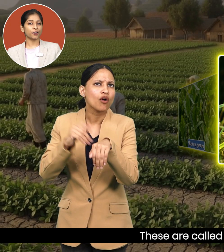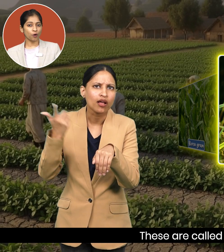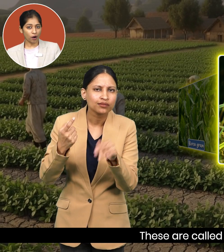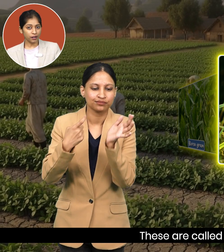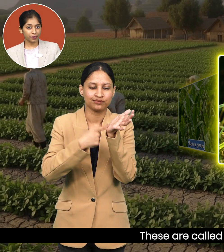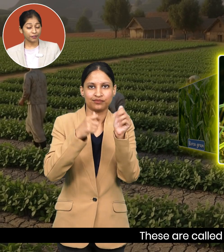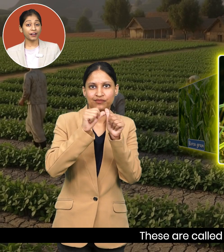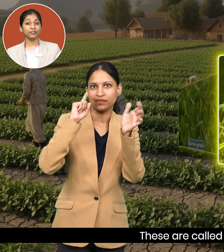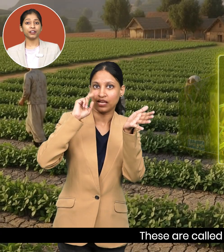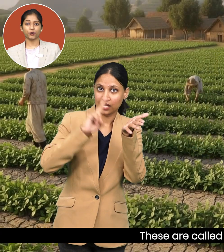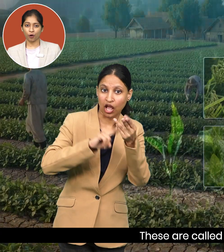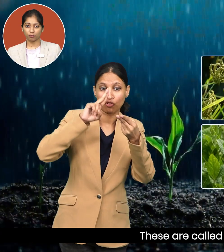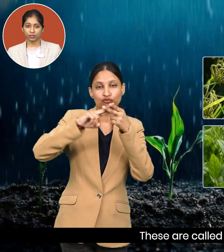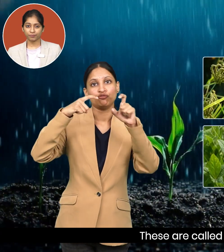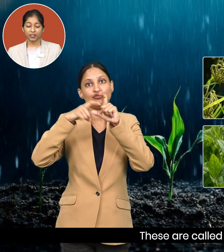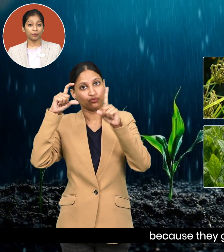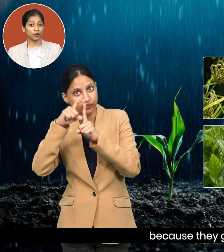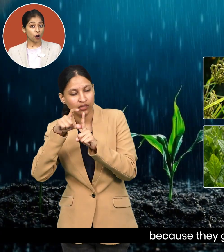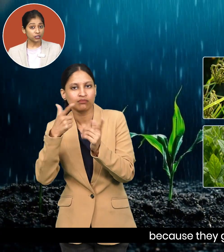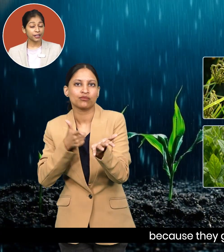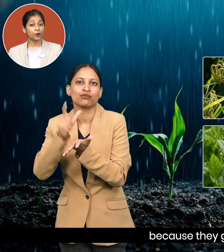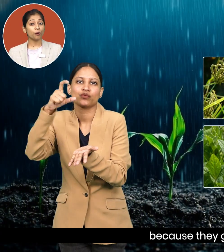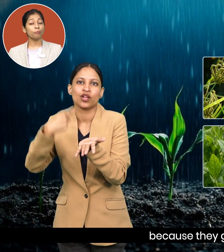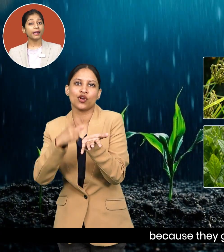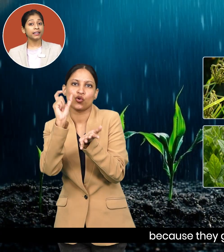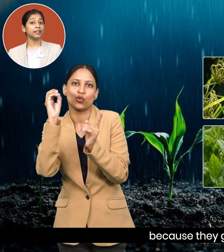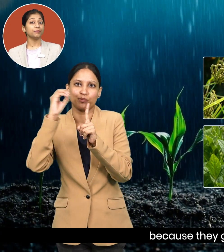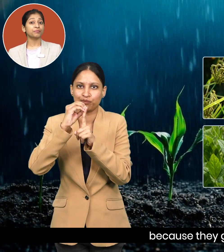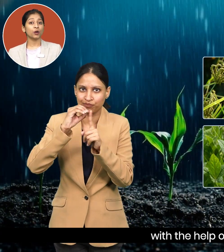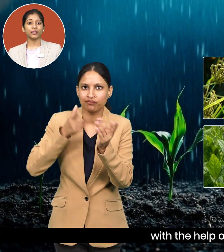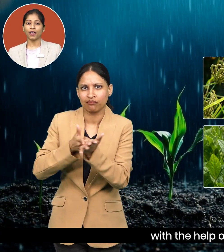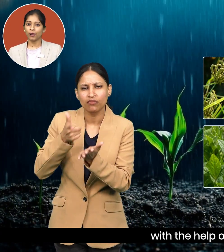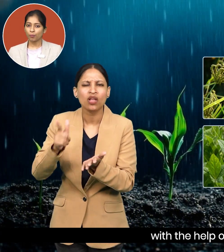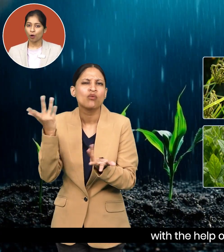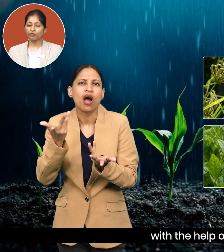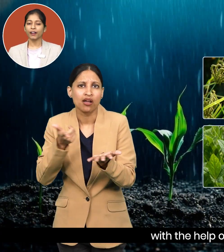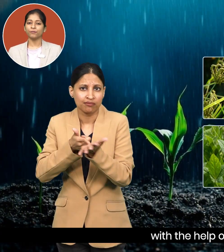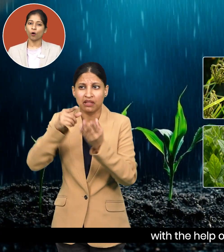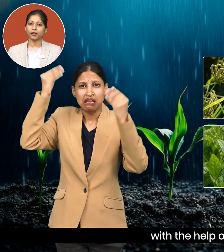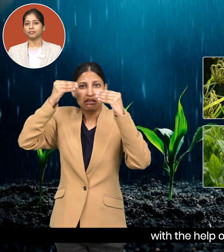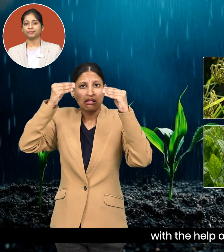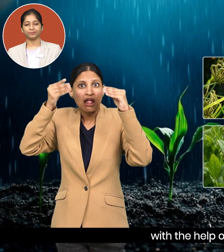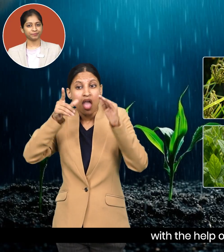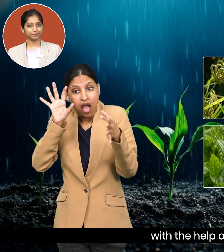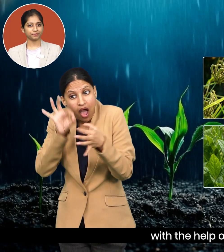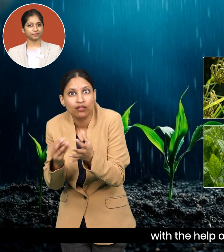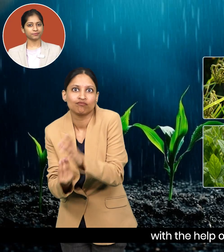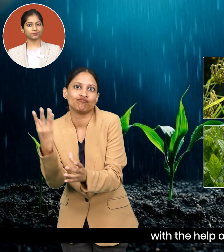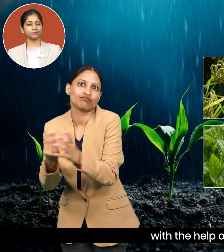These are called rain-fed crops because they grow mainly with the help of rainwater.